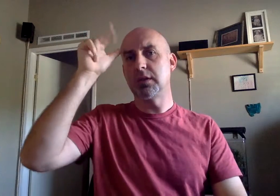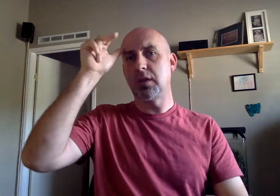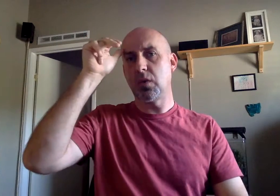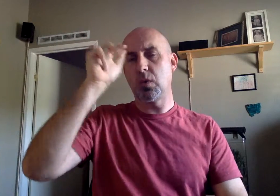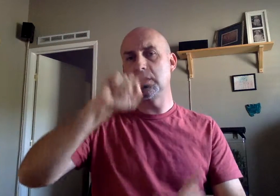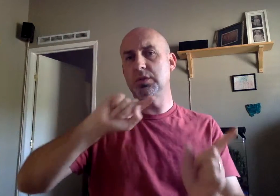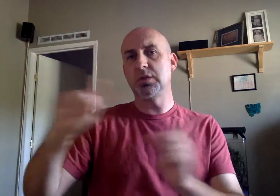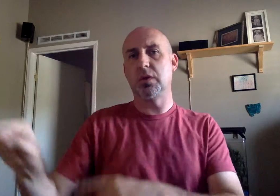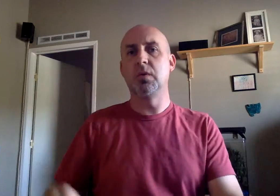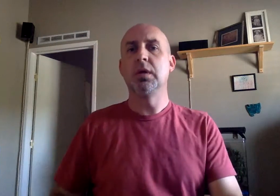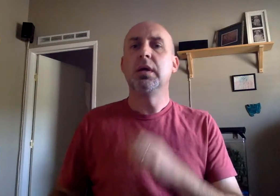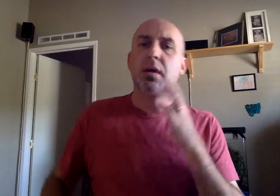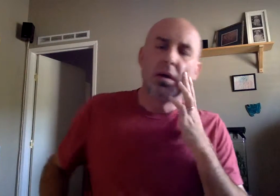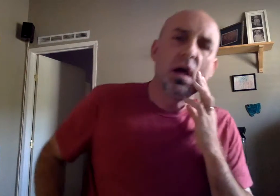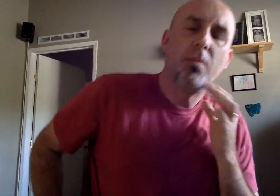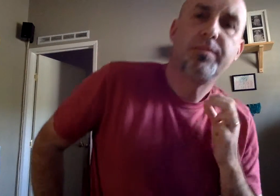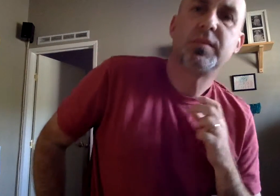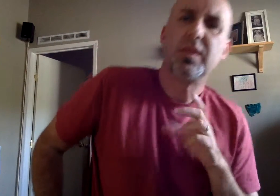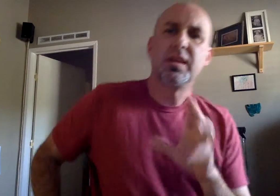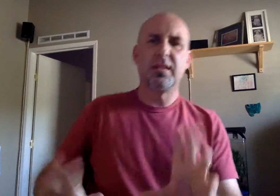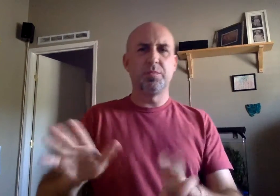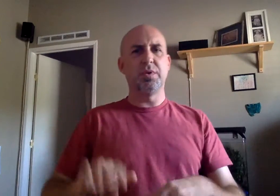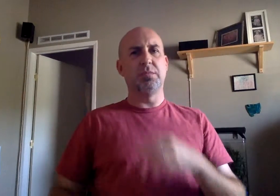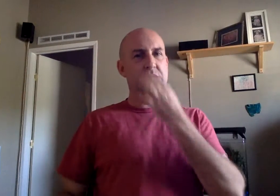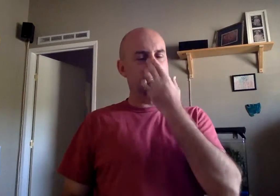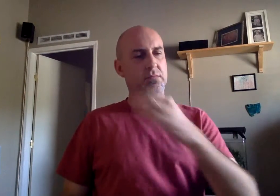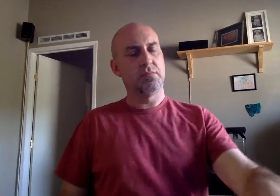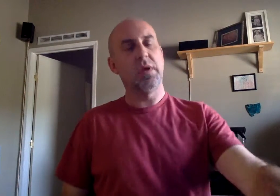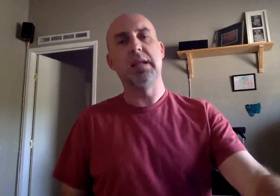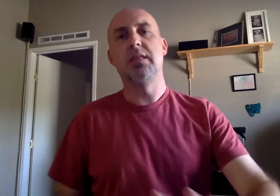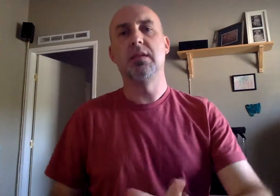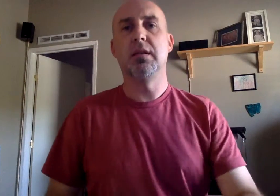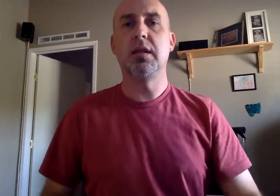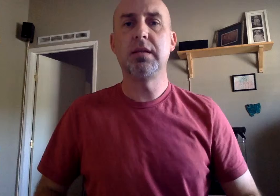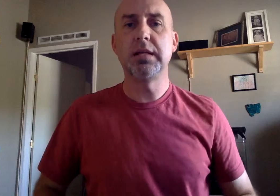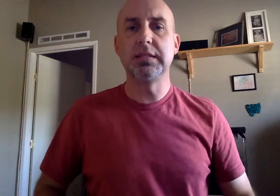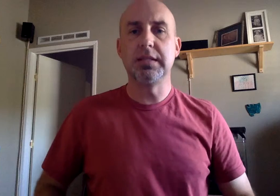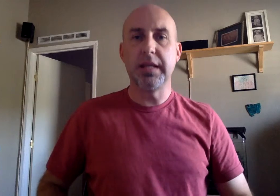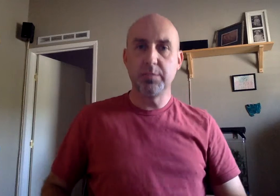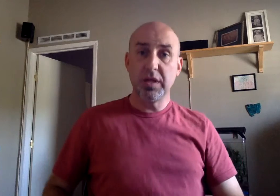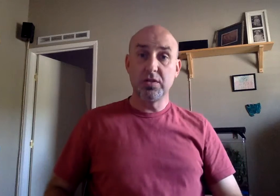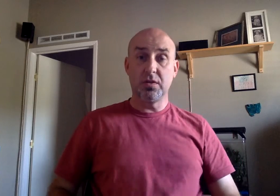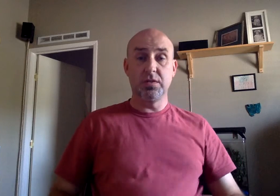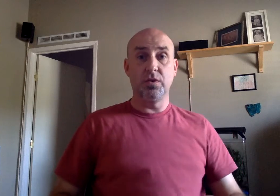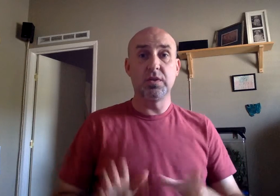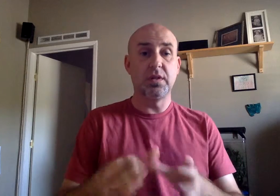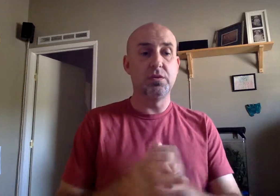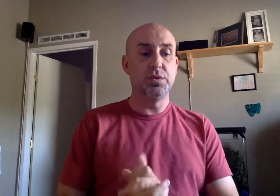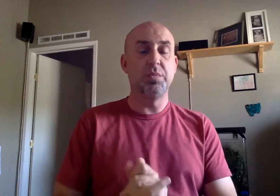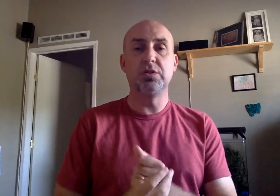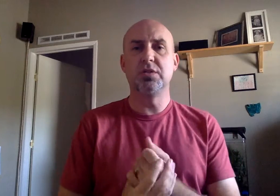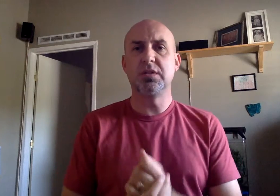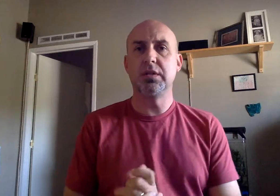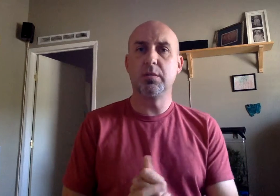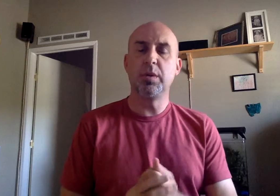The horse to go. So I think that's pretty much right, and then that ties into the next page. So let's focus on those 2 pages just a little bit more.